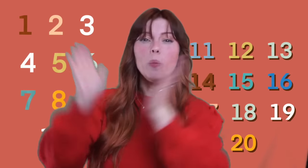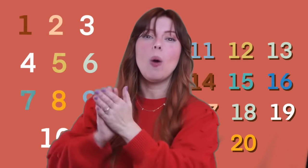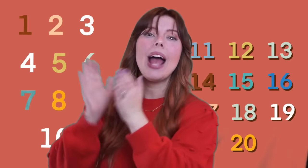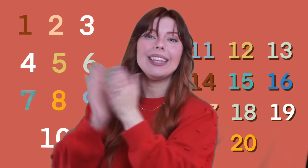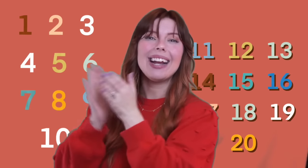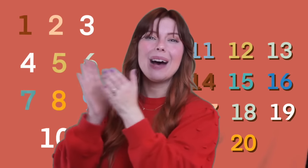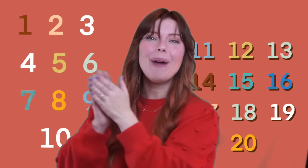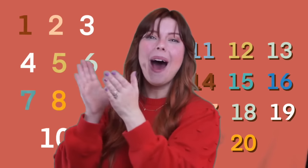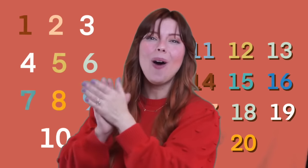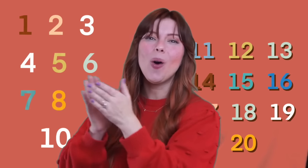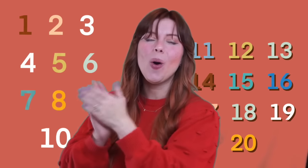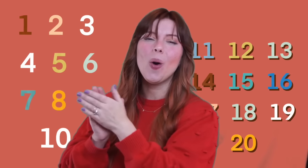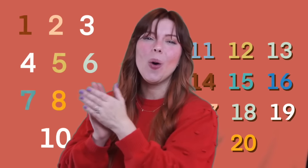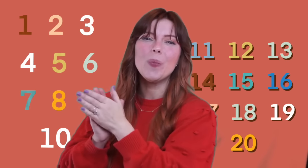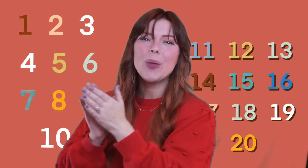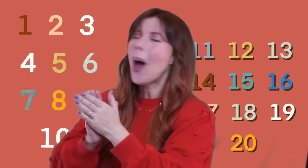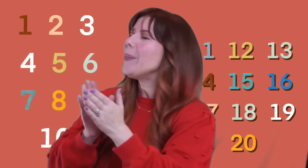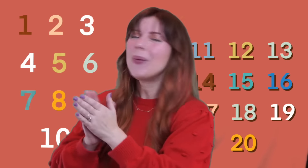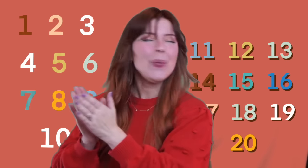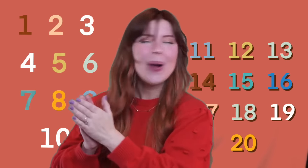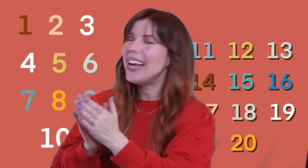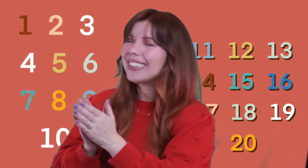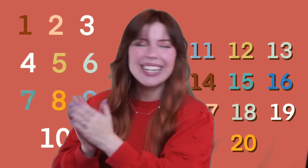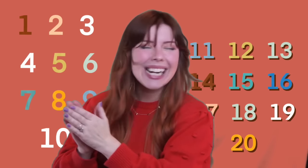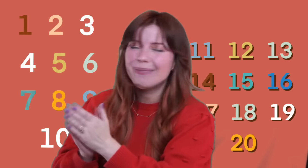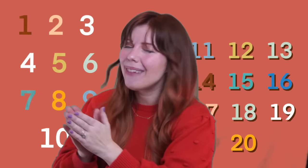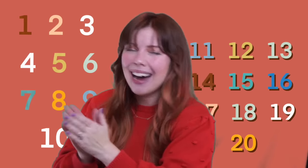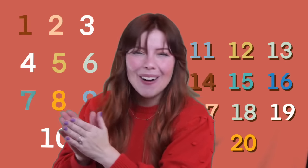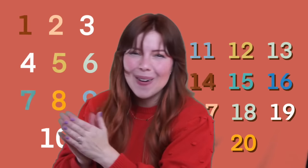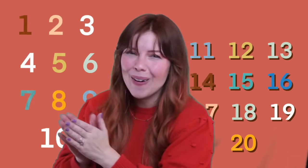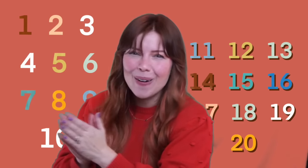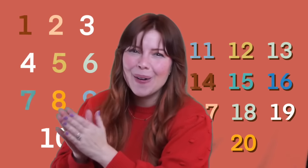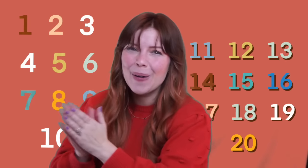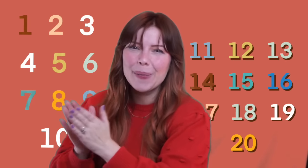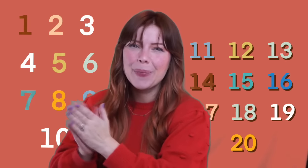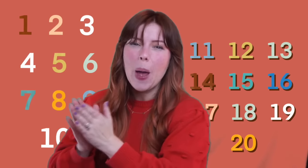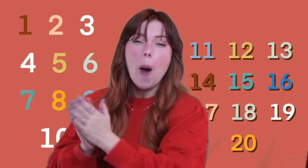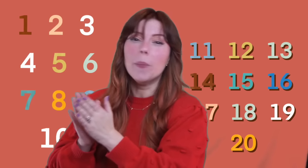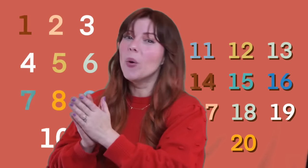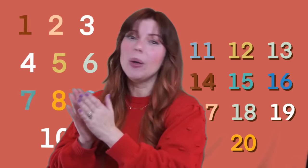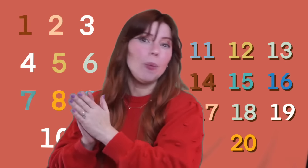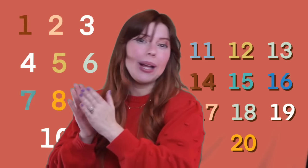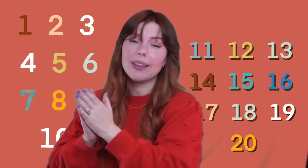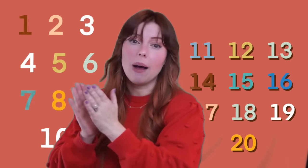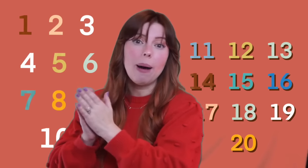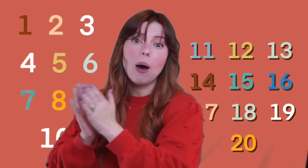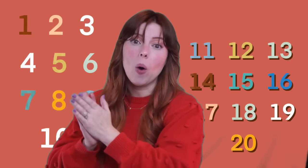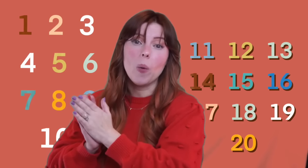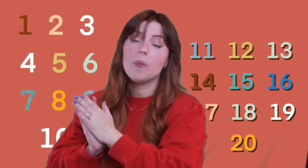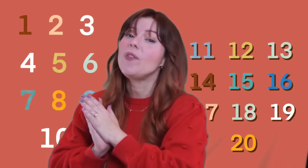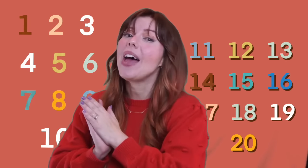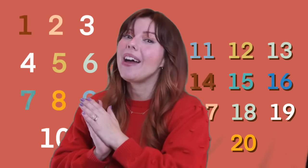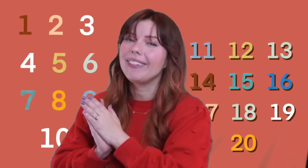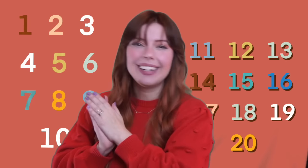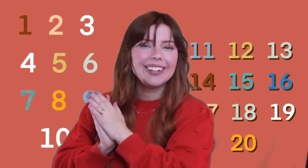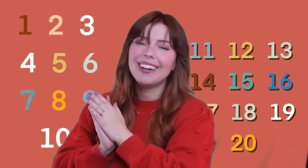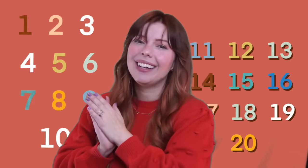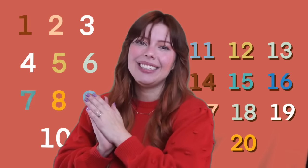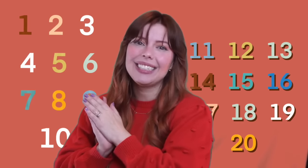Buen trabajo. Buen trabajo. Muy buen trabajo. Very good